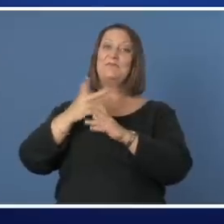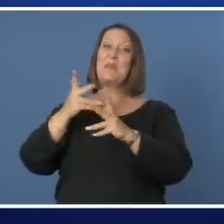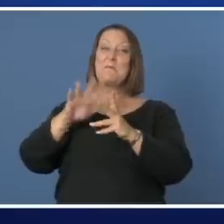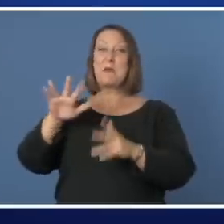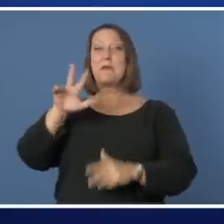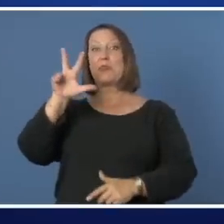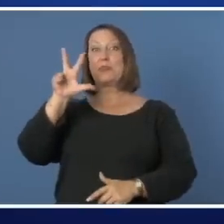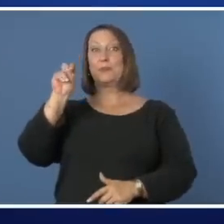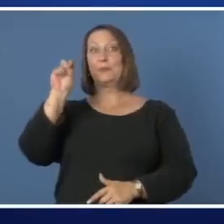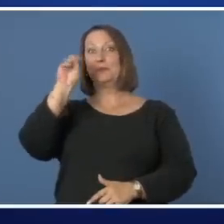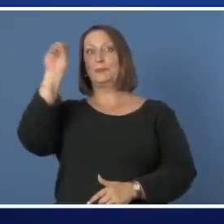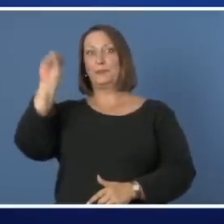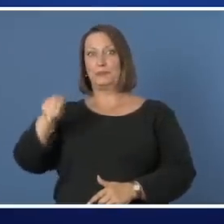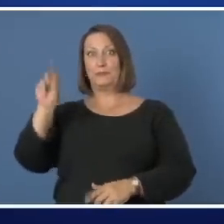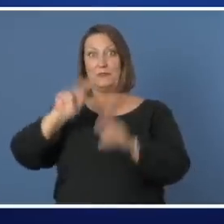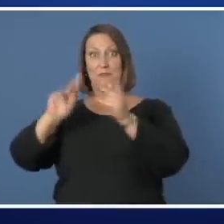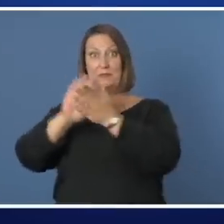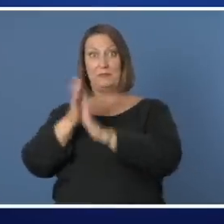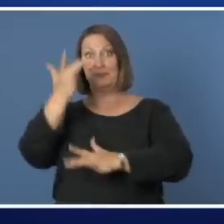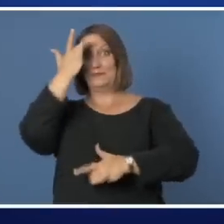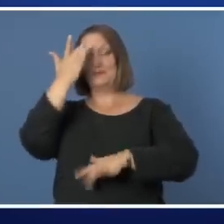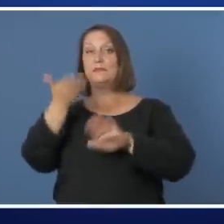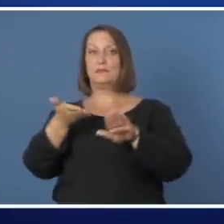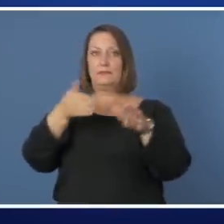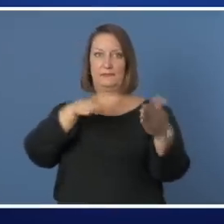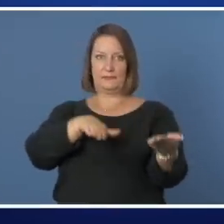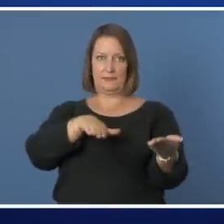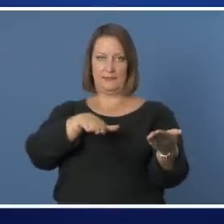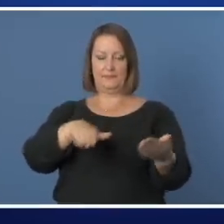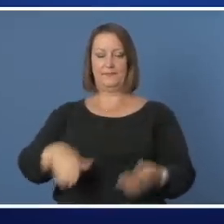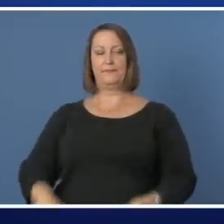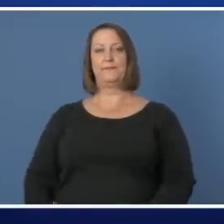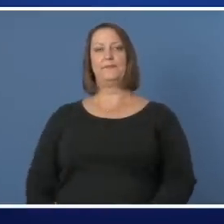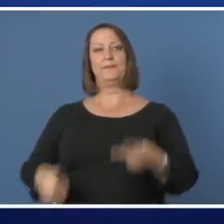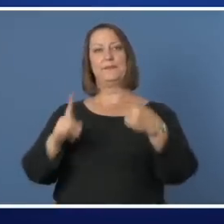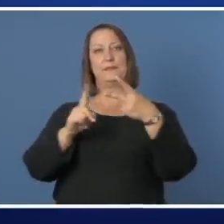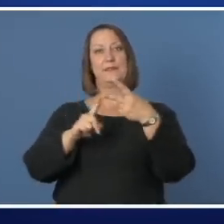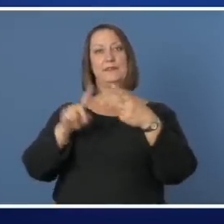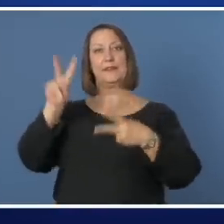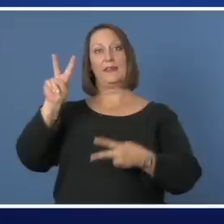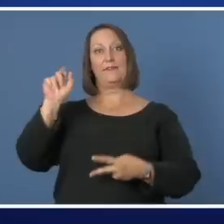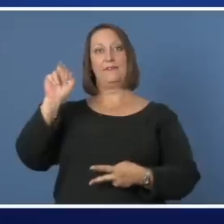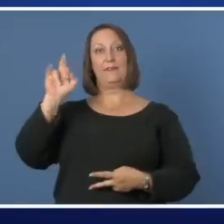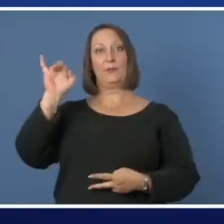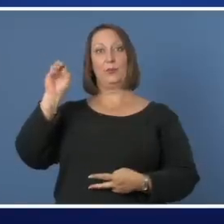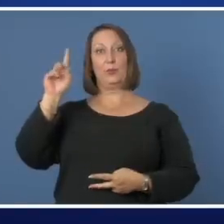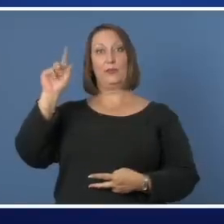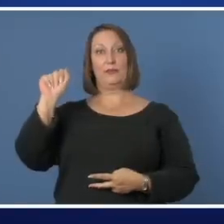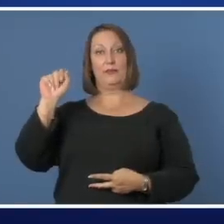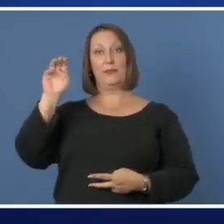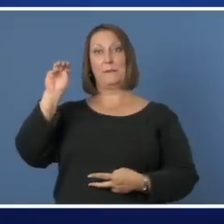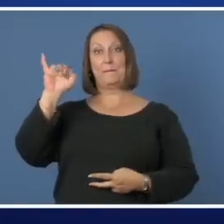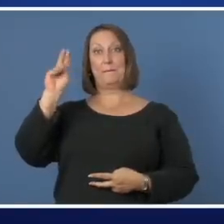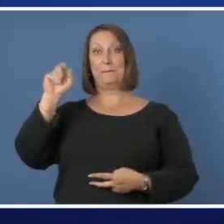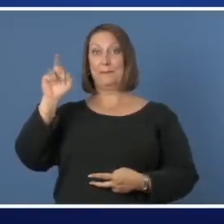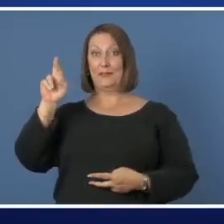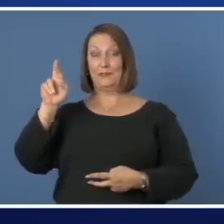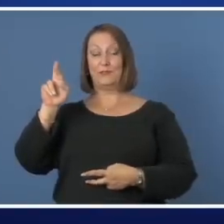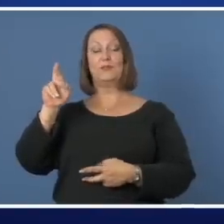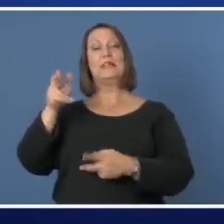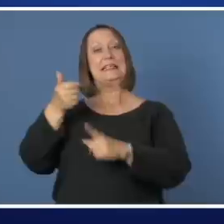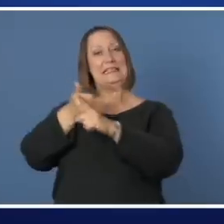unvaccinated people variola minor is a